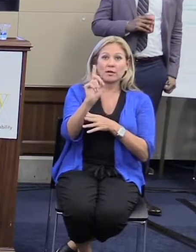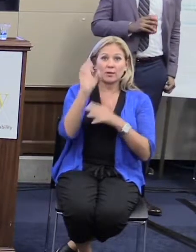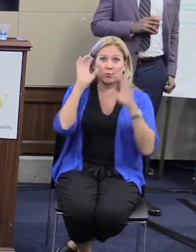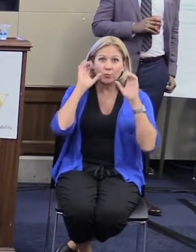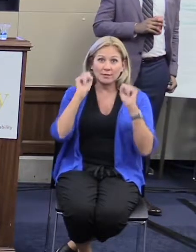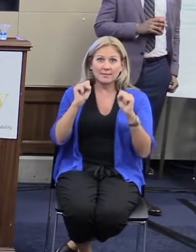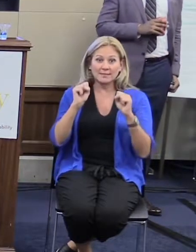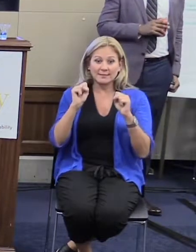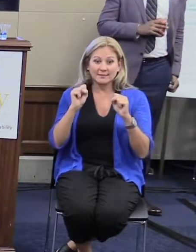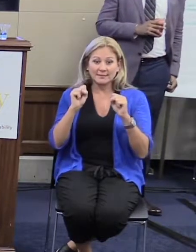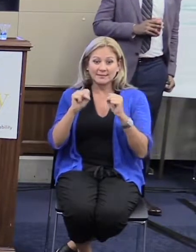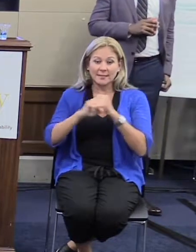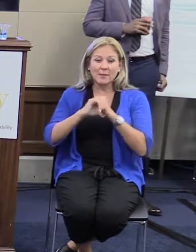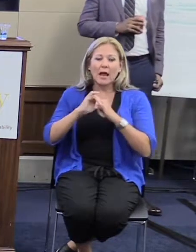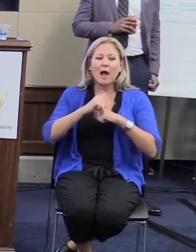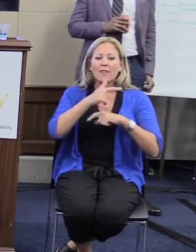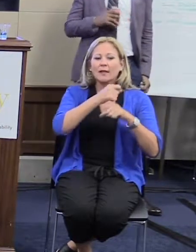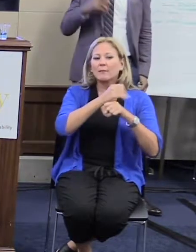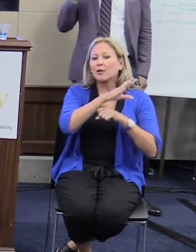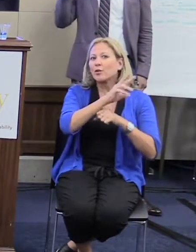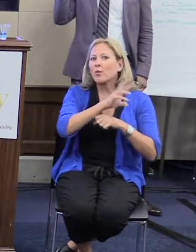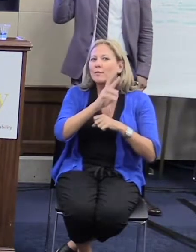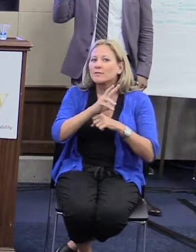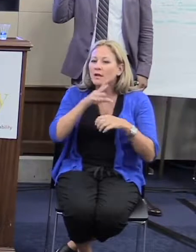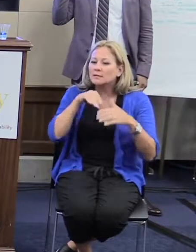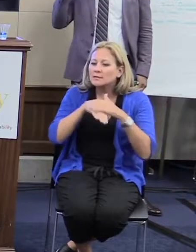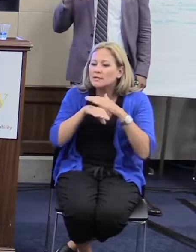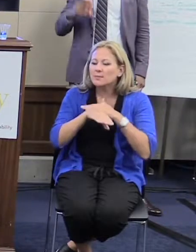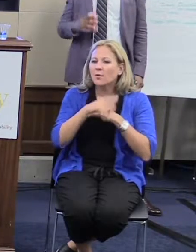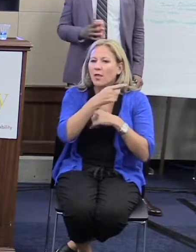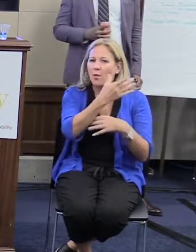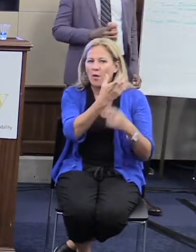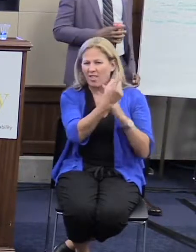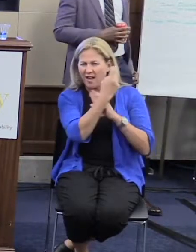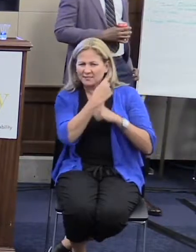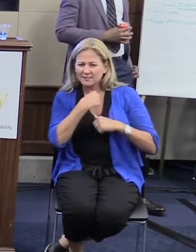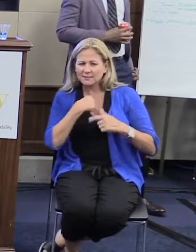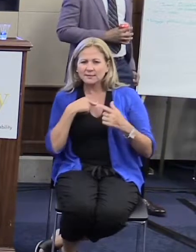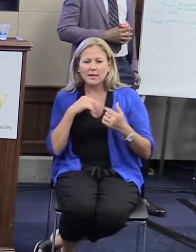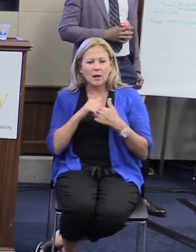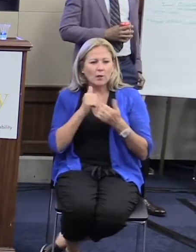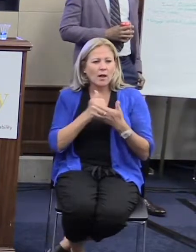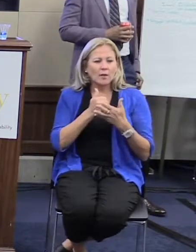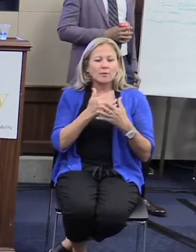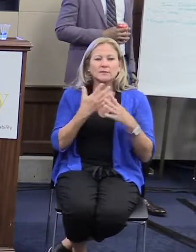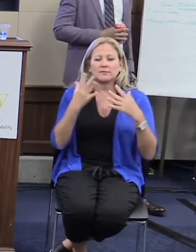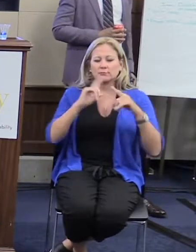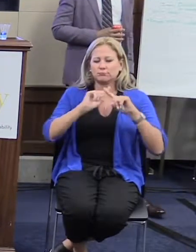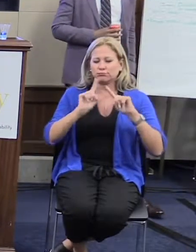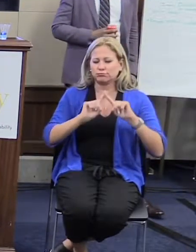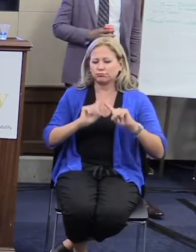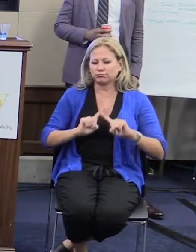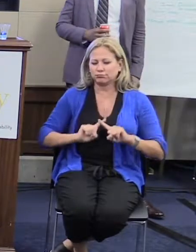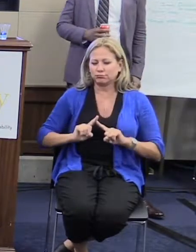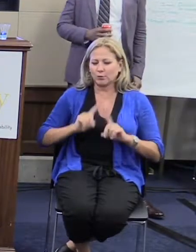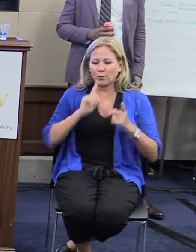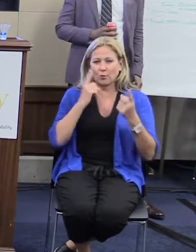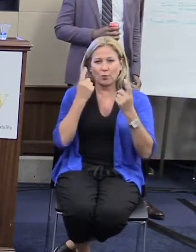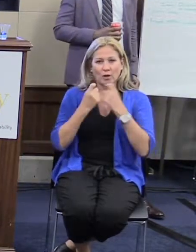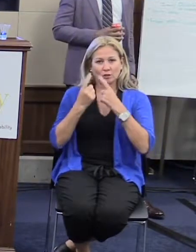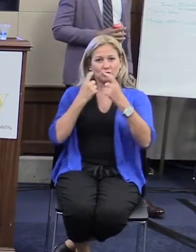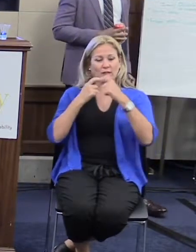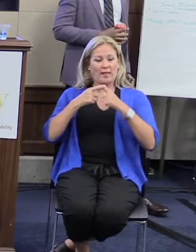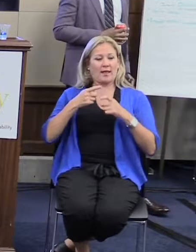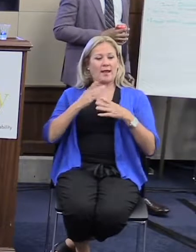on like how they can make their website more accessible, who they can maybe get to help them with that, and just a bunch of different questions that they were asking